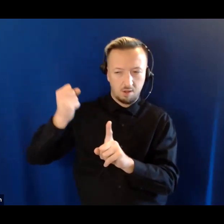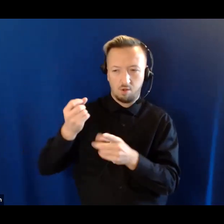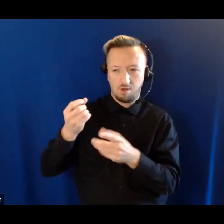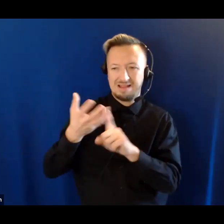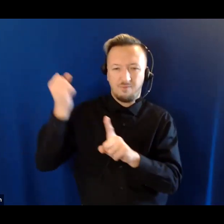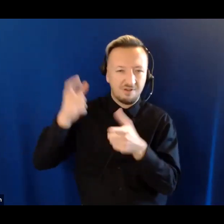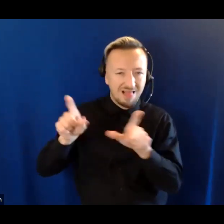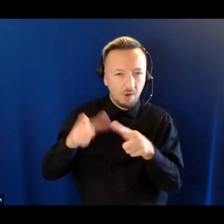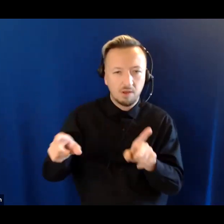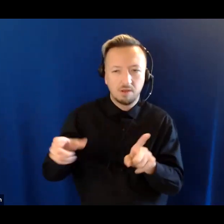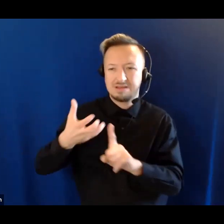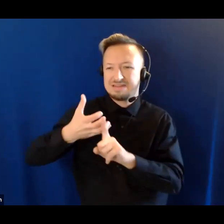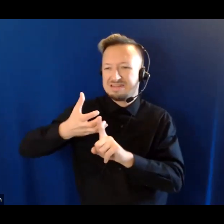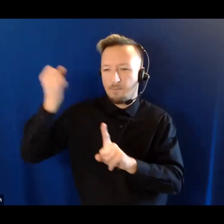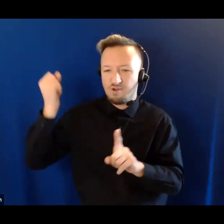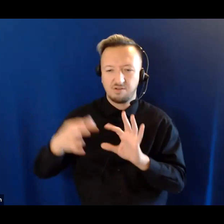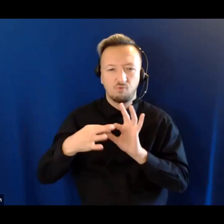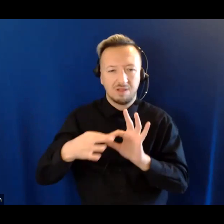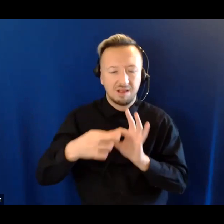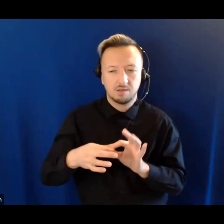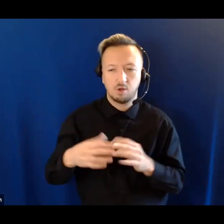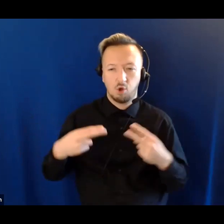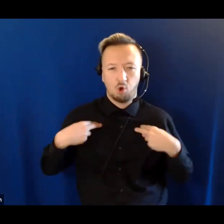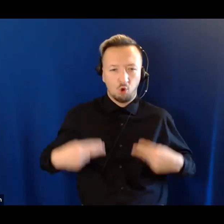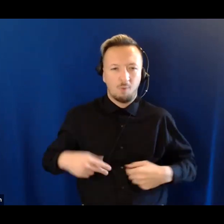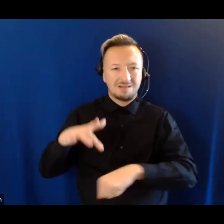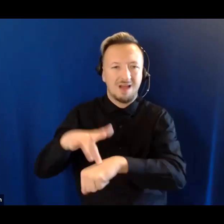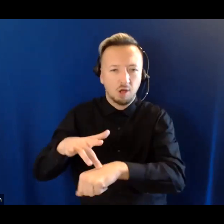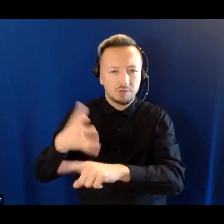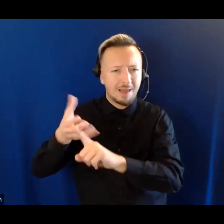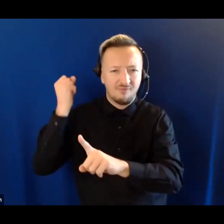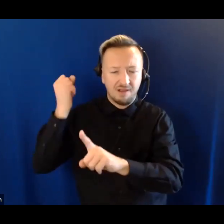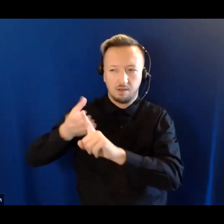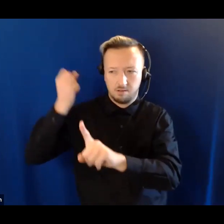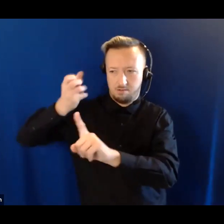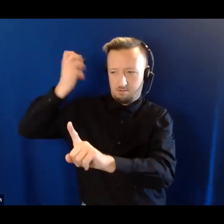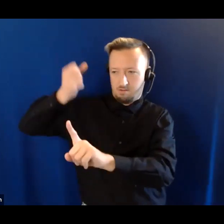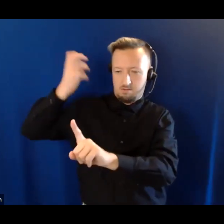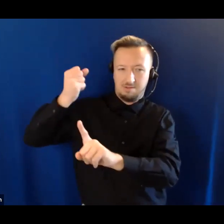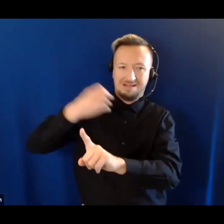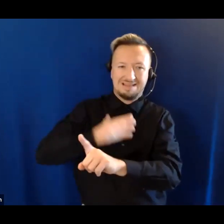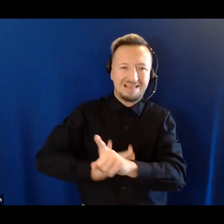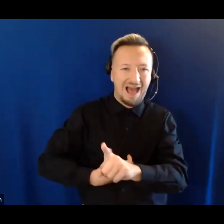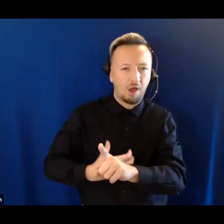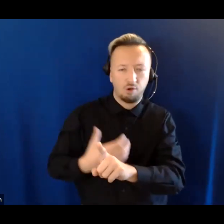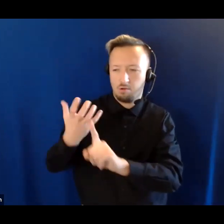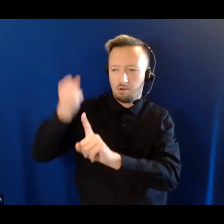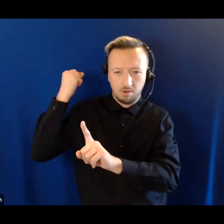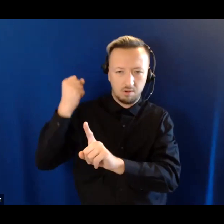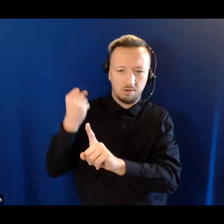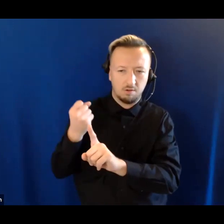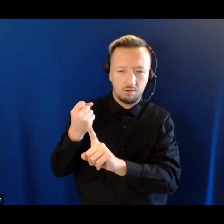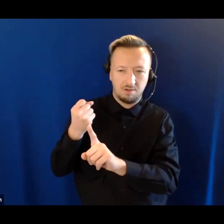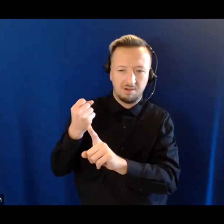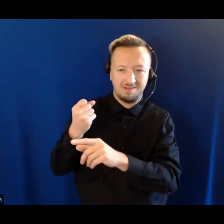language, deprivation of connection, of human touch, of desire, of a lot of different things.